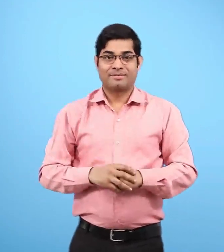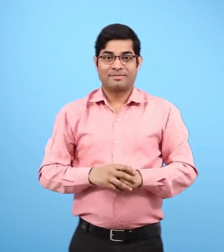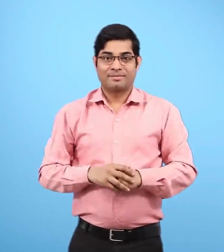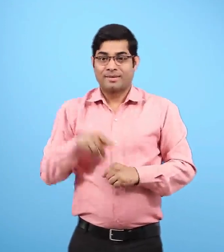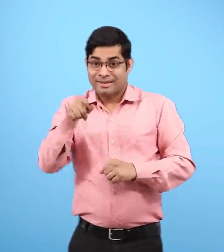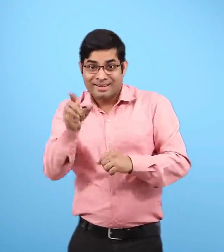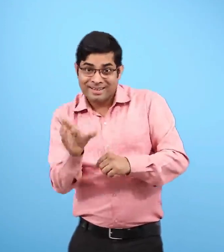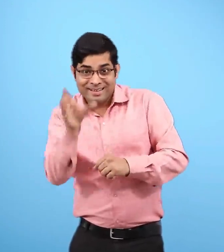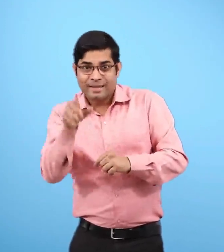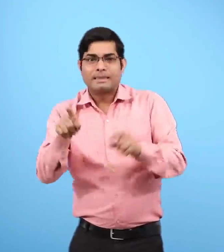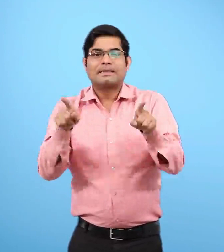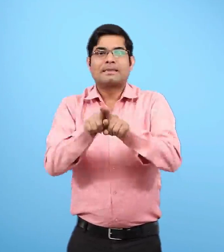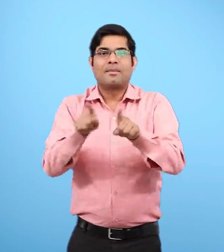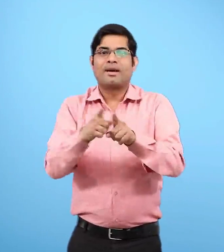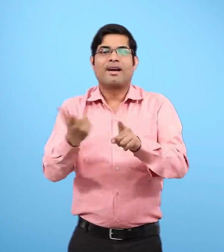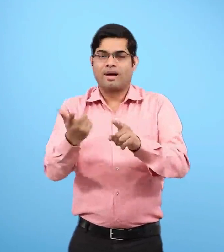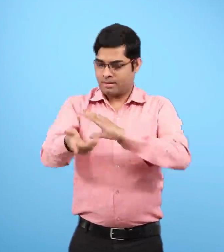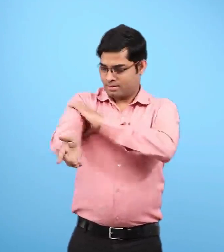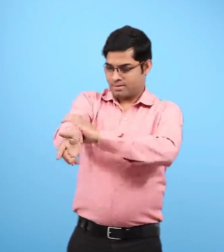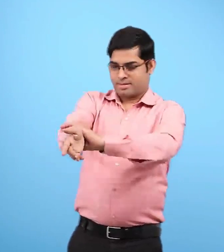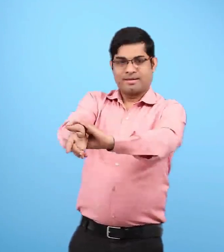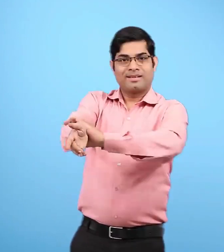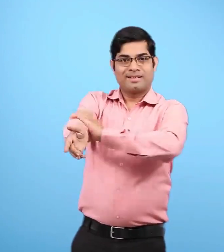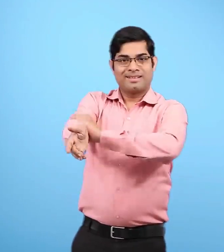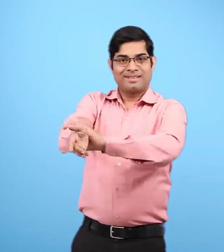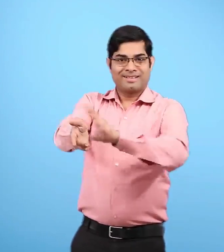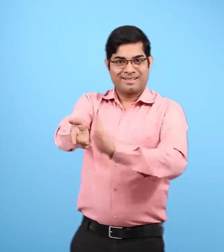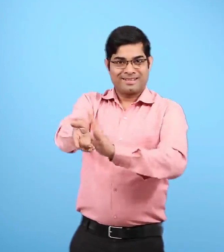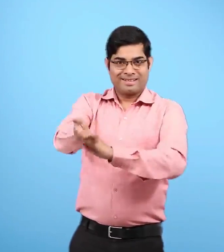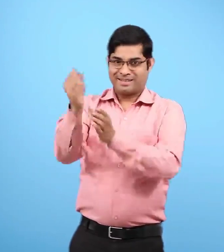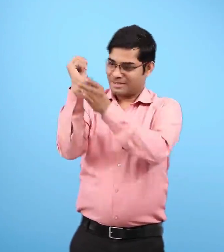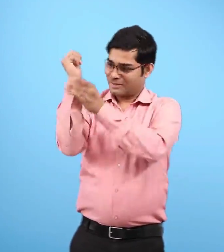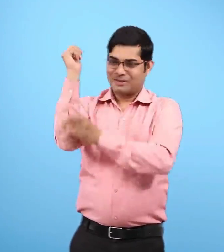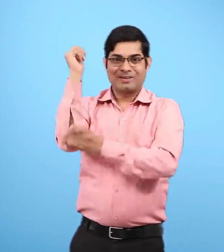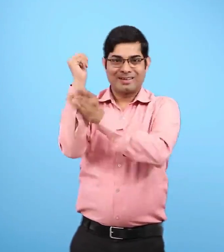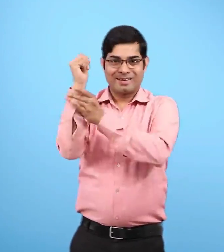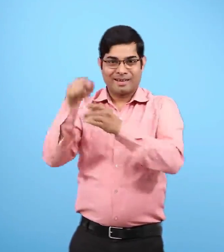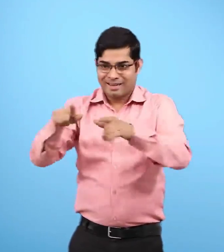Tree trunk 1 is as round as your arm,